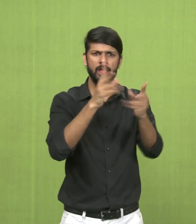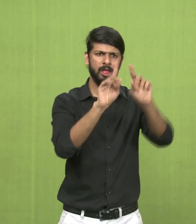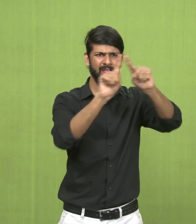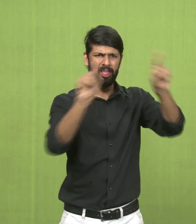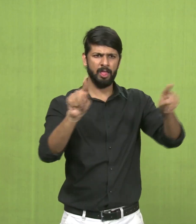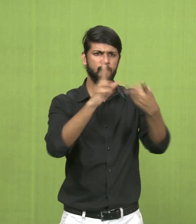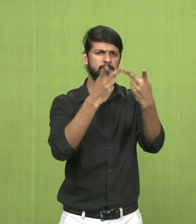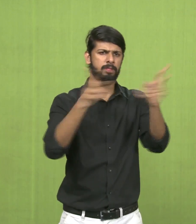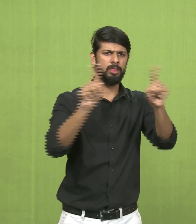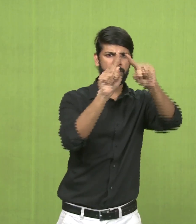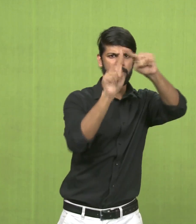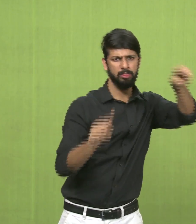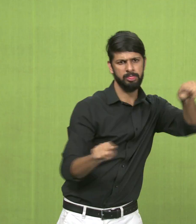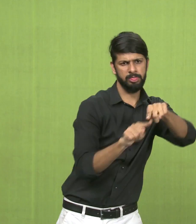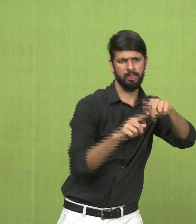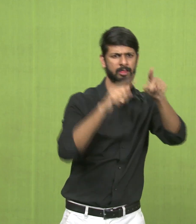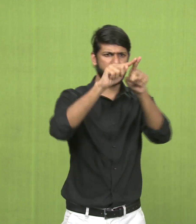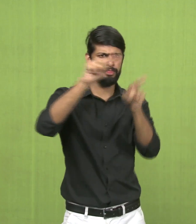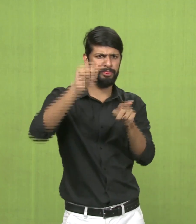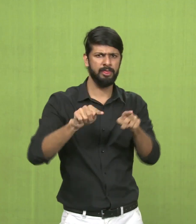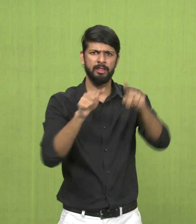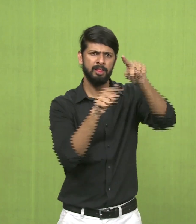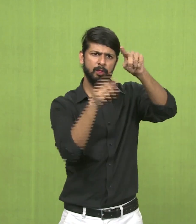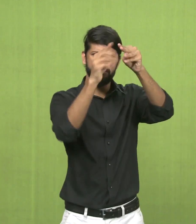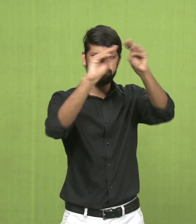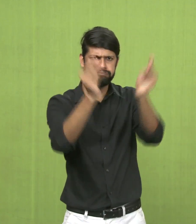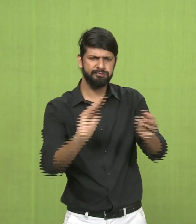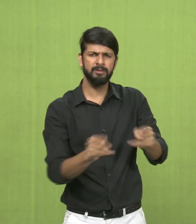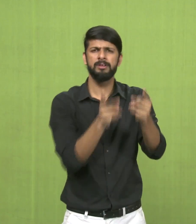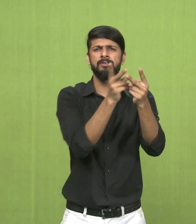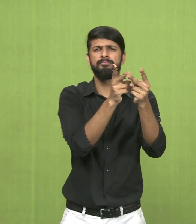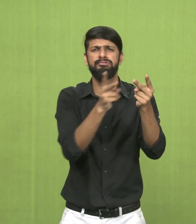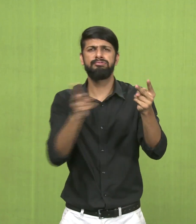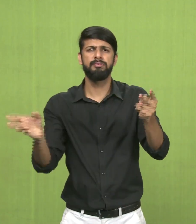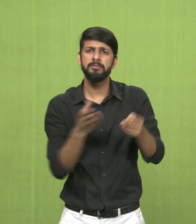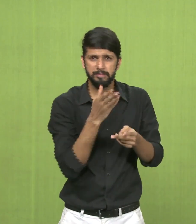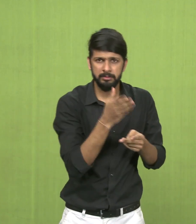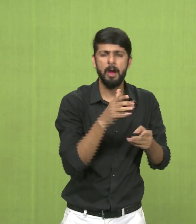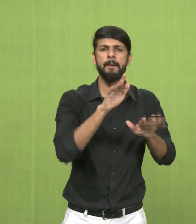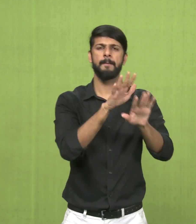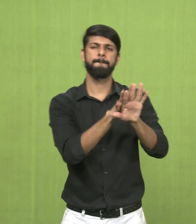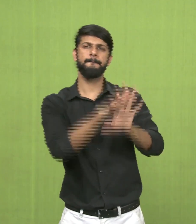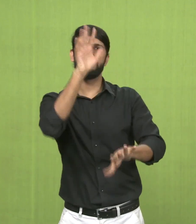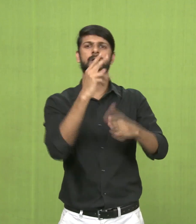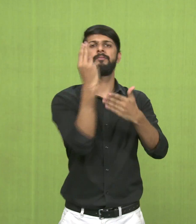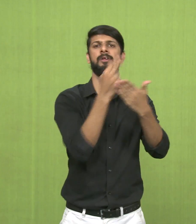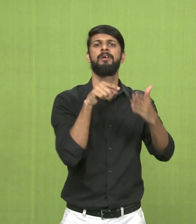or the forms or the shape of things which are usually, for example, a house, it is